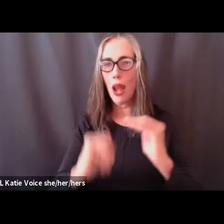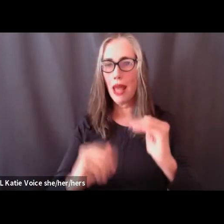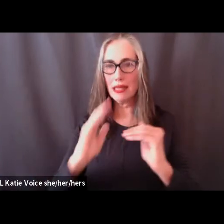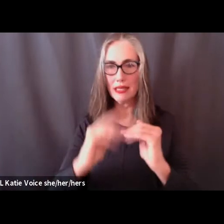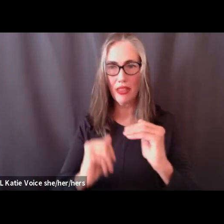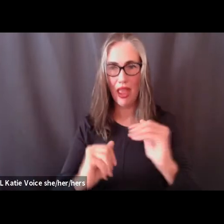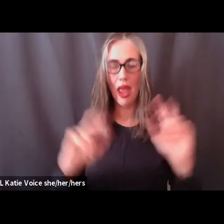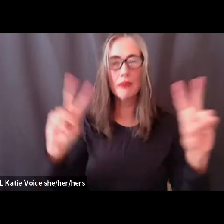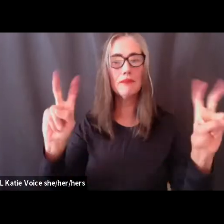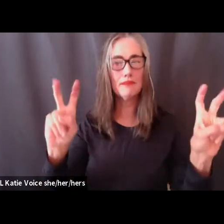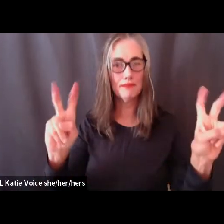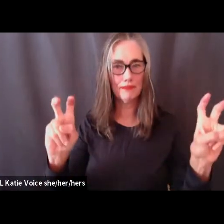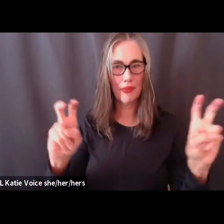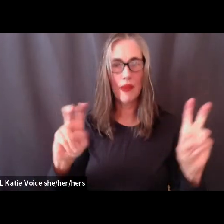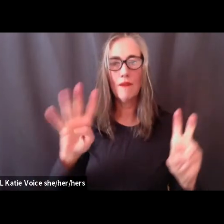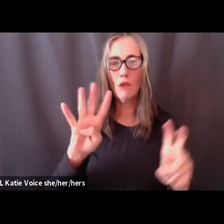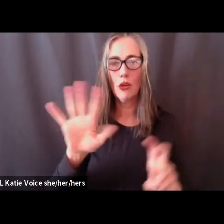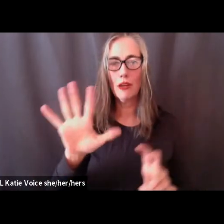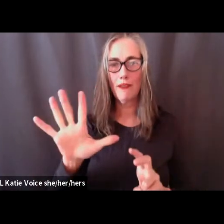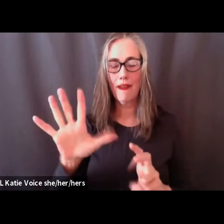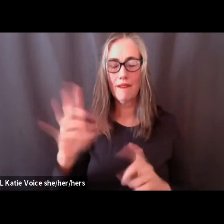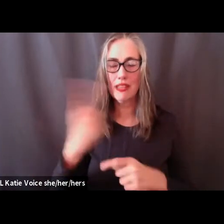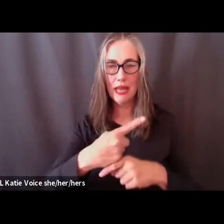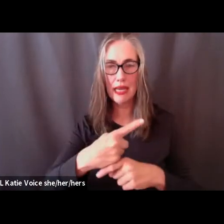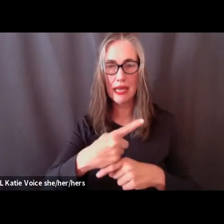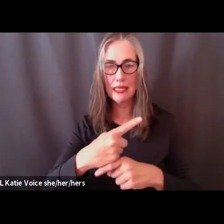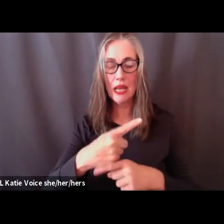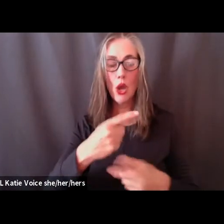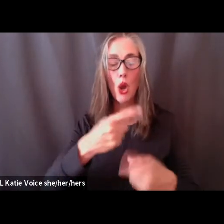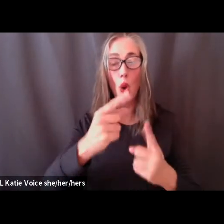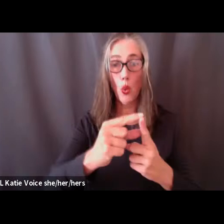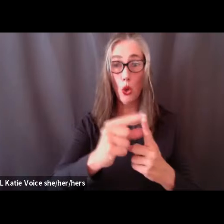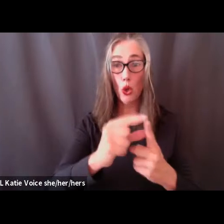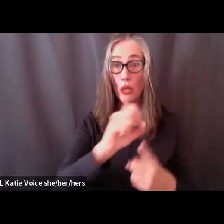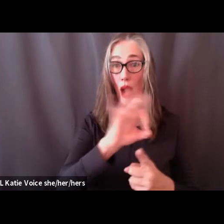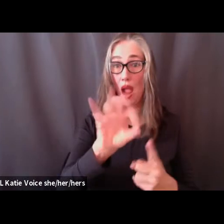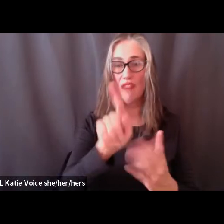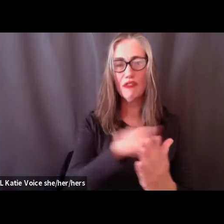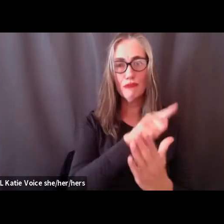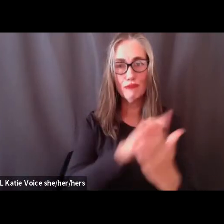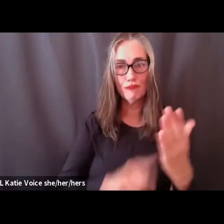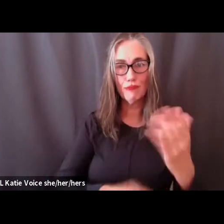45 days, and we're striking of and replacing that with prior